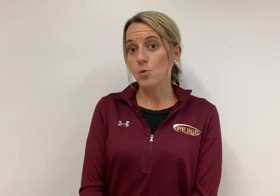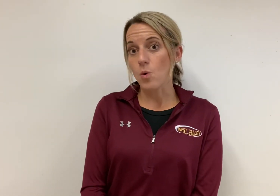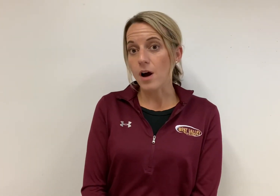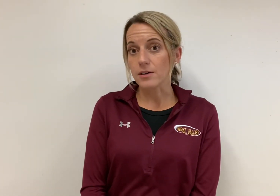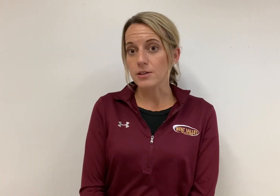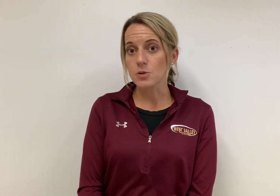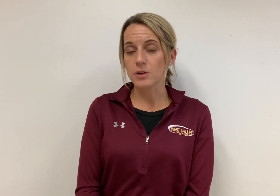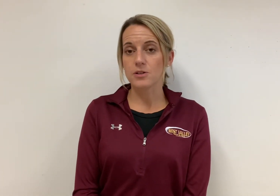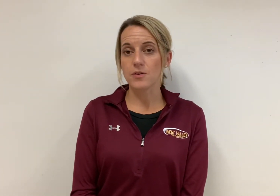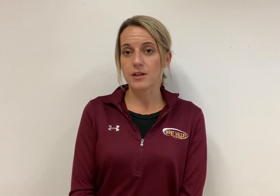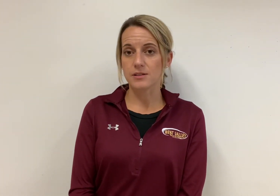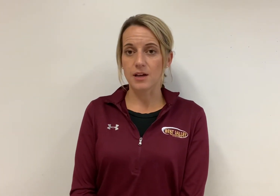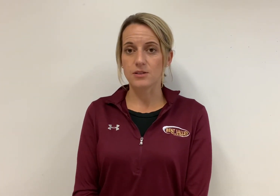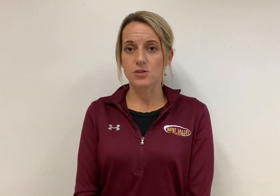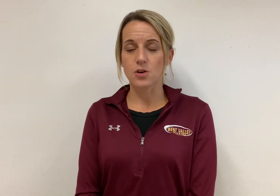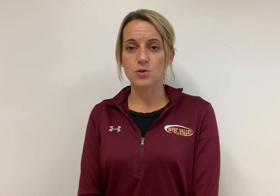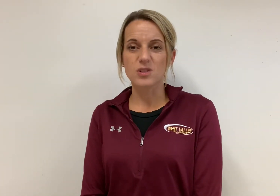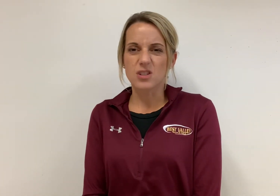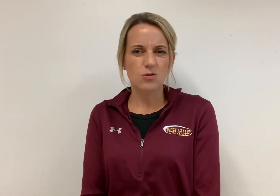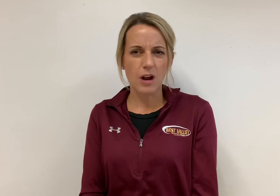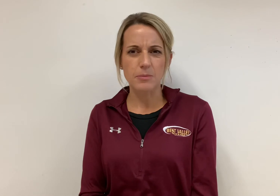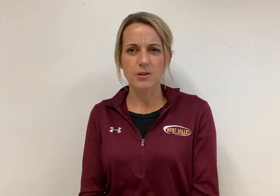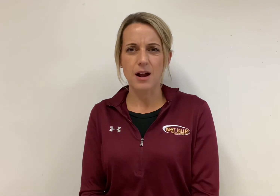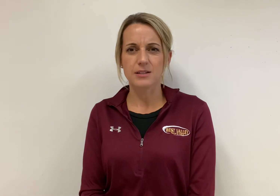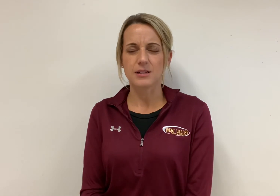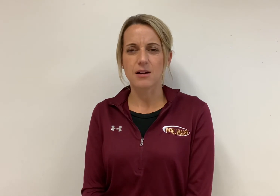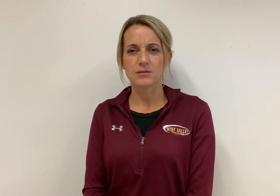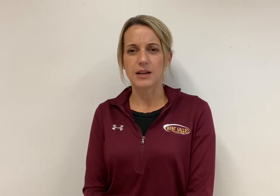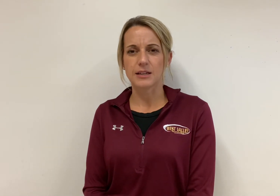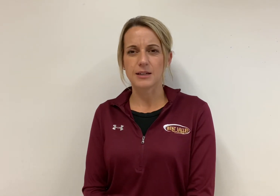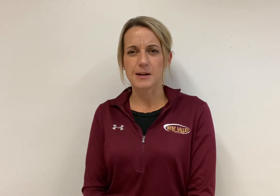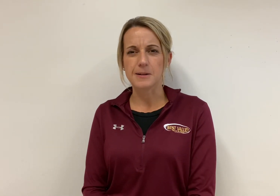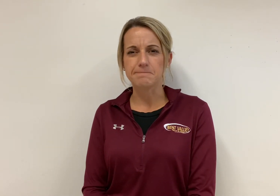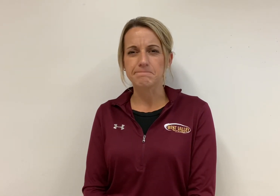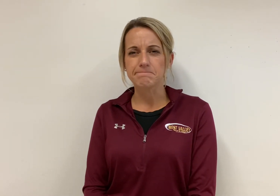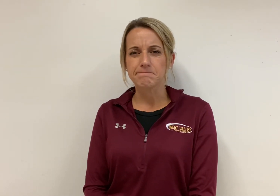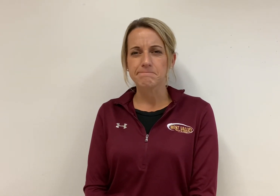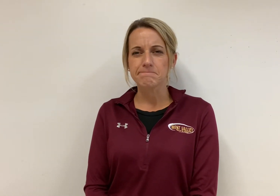water and you want to know that sign. So you can describe it or act it out, like,